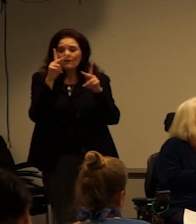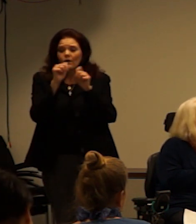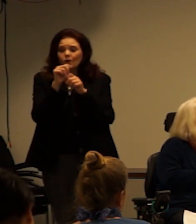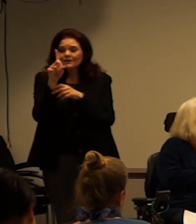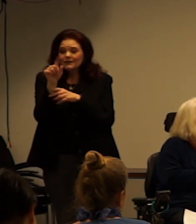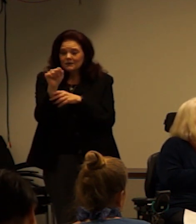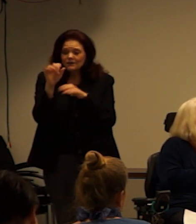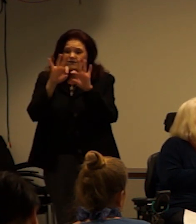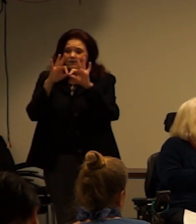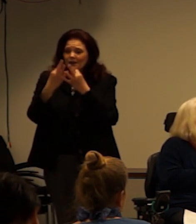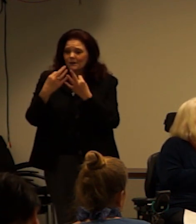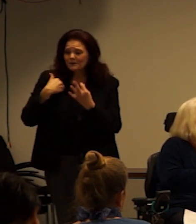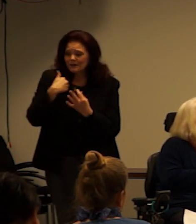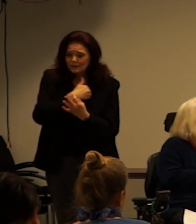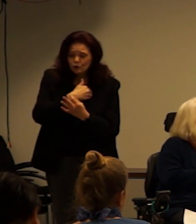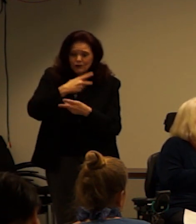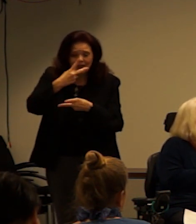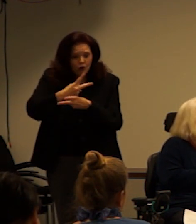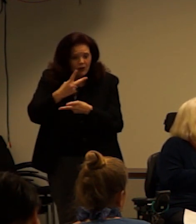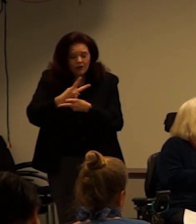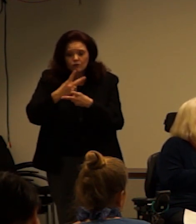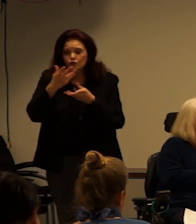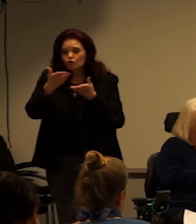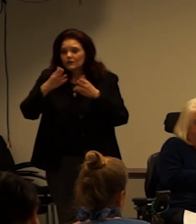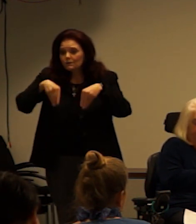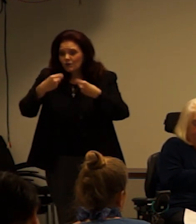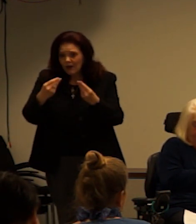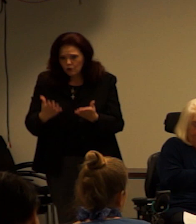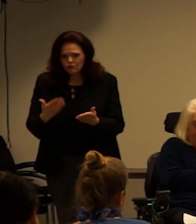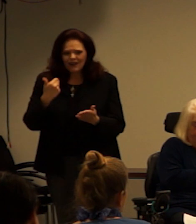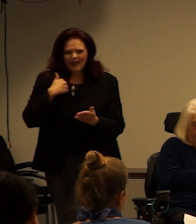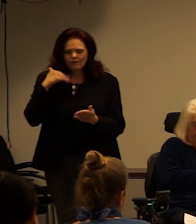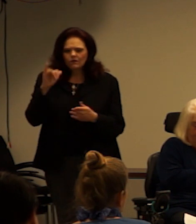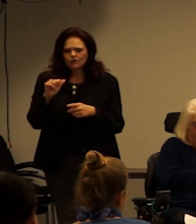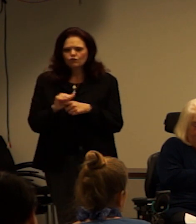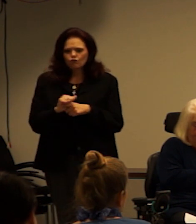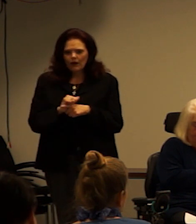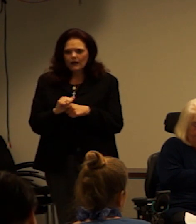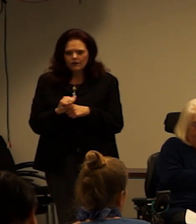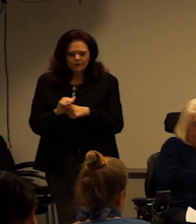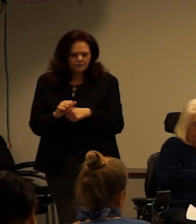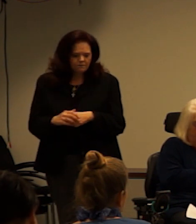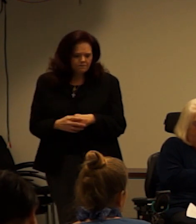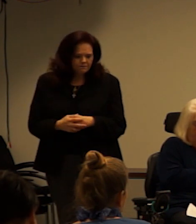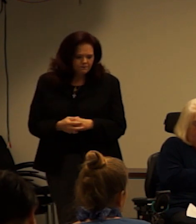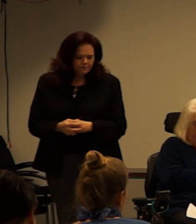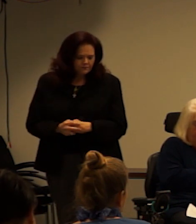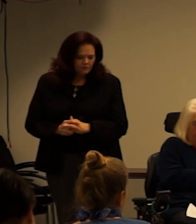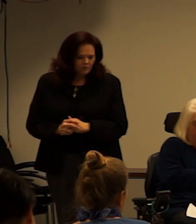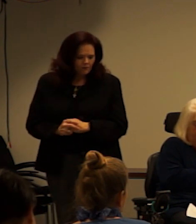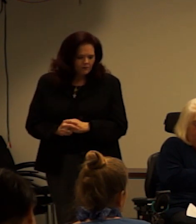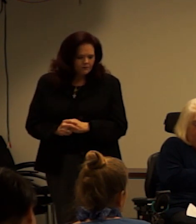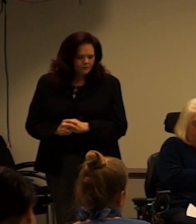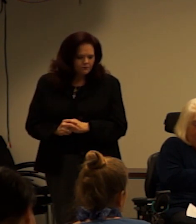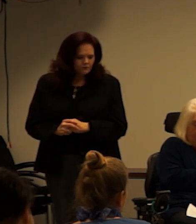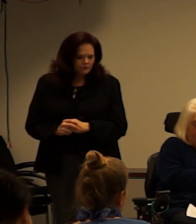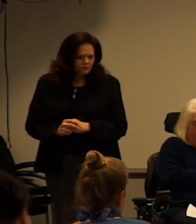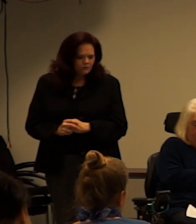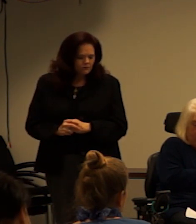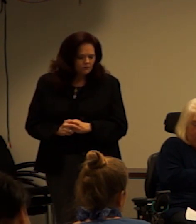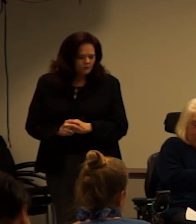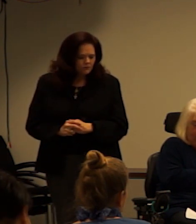disabilities, family members, caregivers, and service providers to have this. Okay? All right.